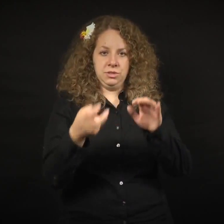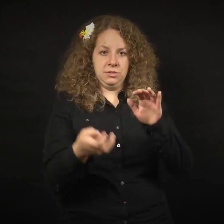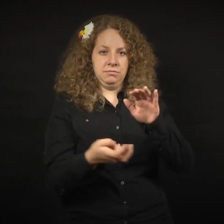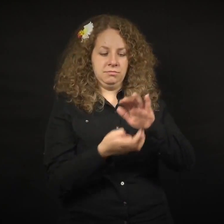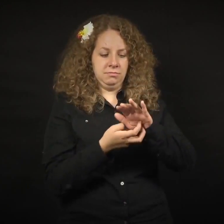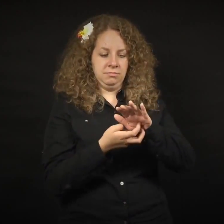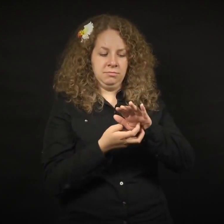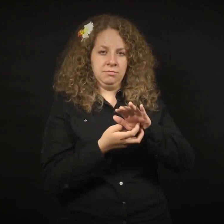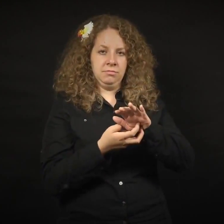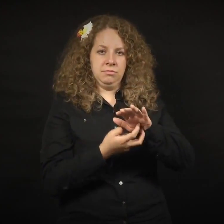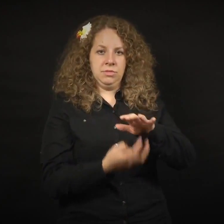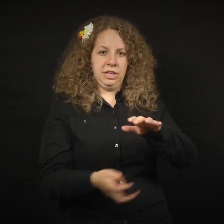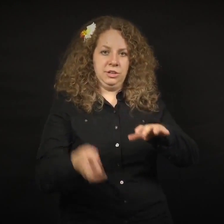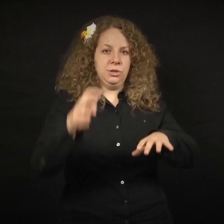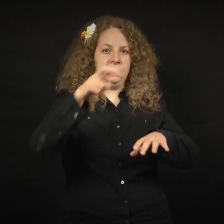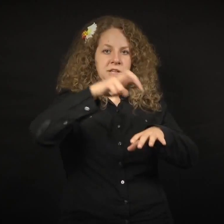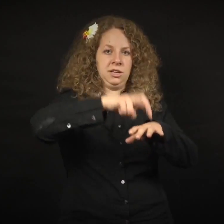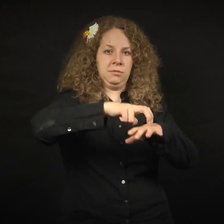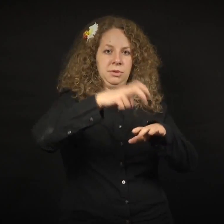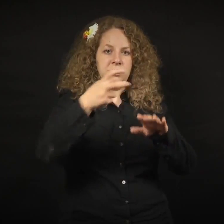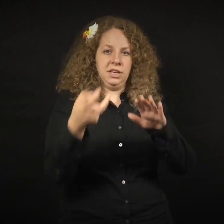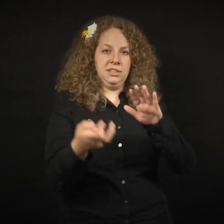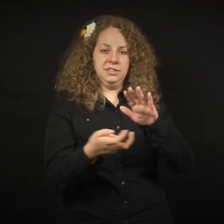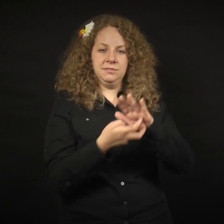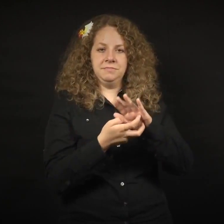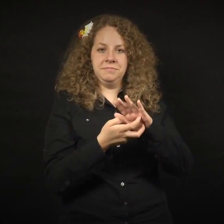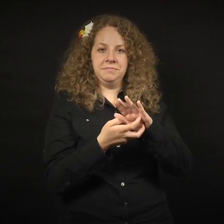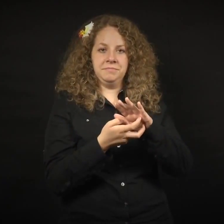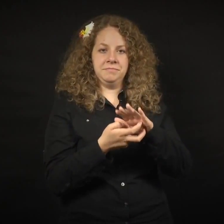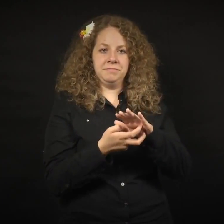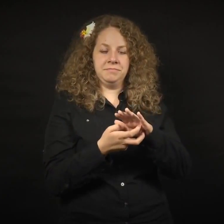Toast. Like you're toasting it on both sides.